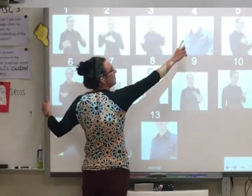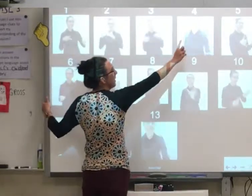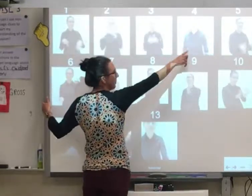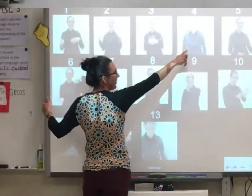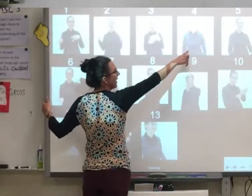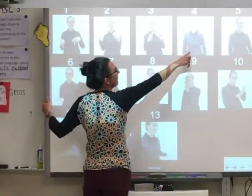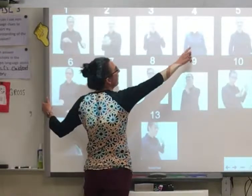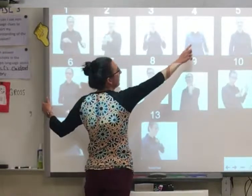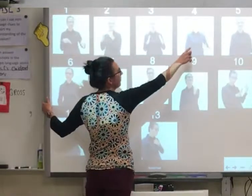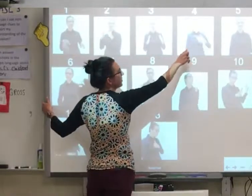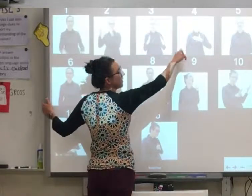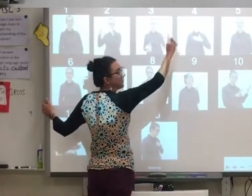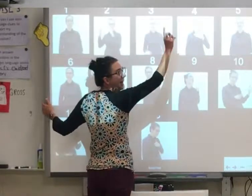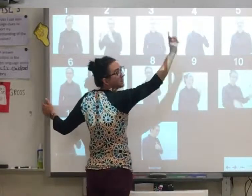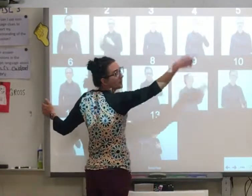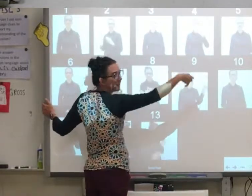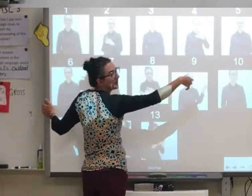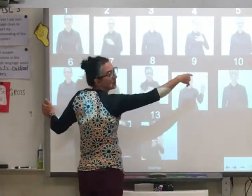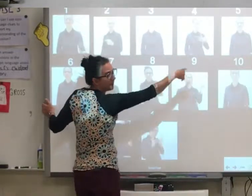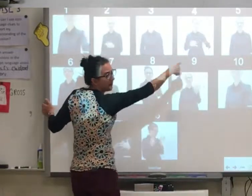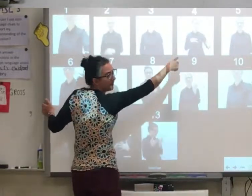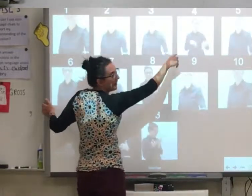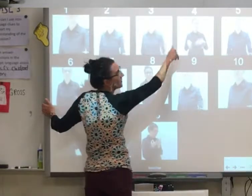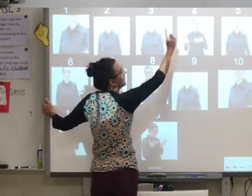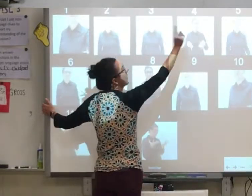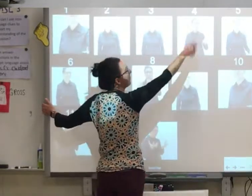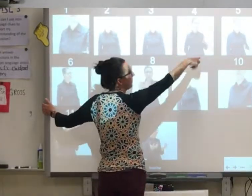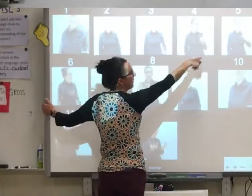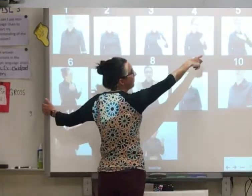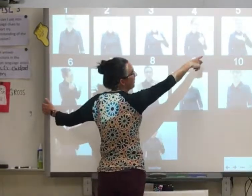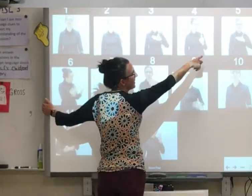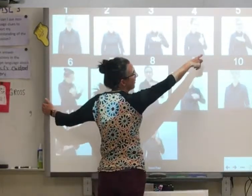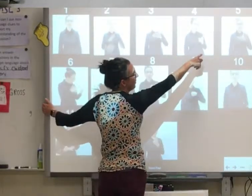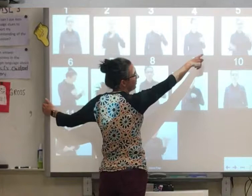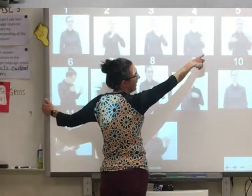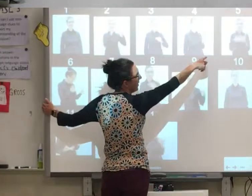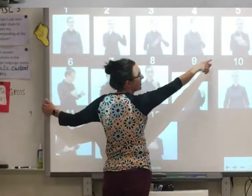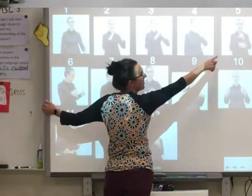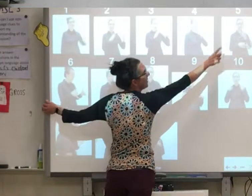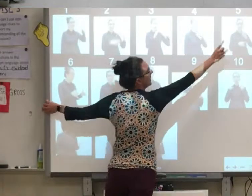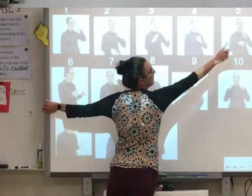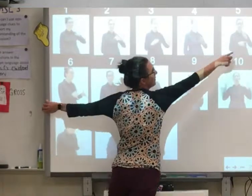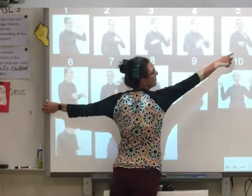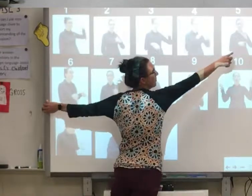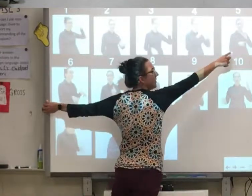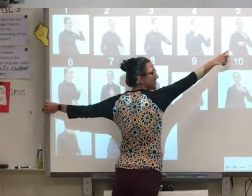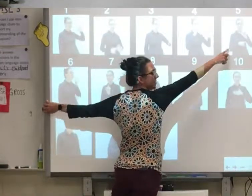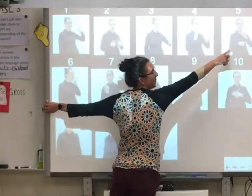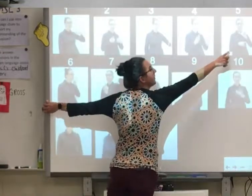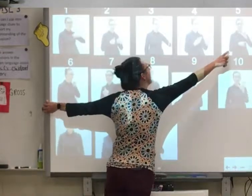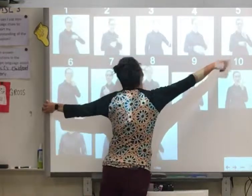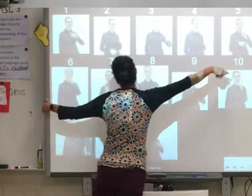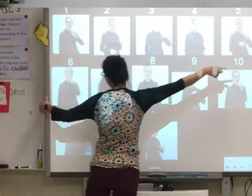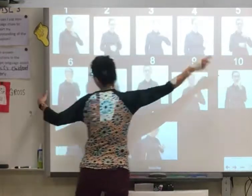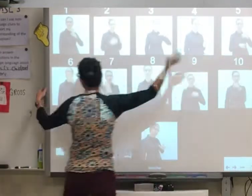my birthday party, I took it back to the birthday party, right? So now the birthday party's at the old house, and then my new toys at the birthday party, and then